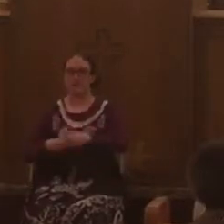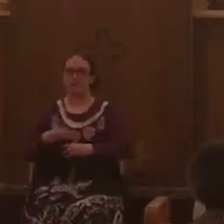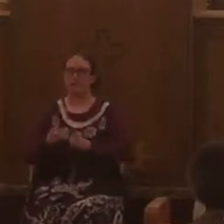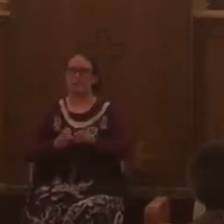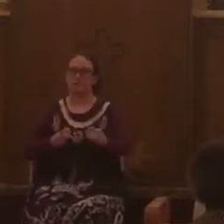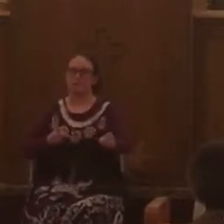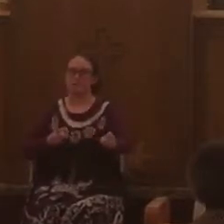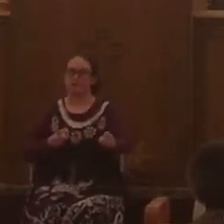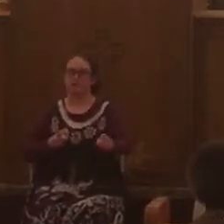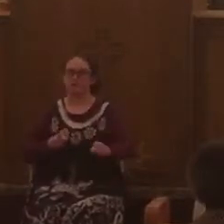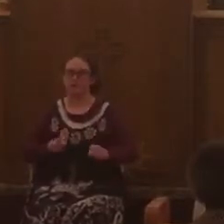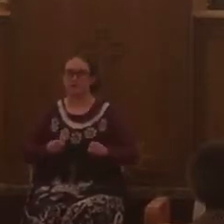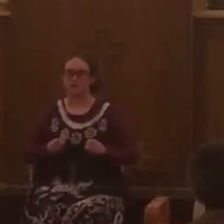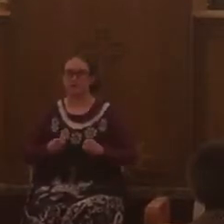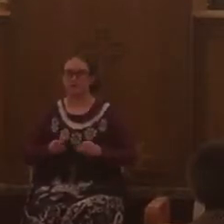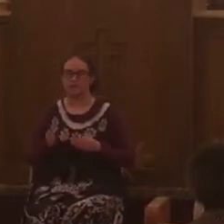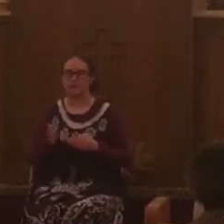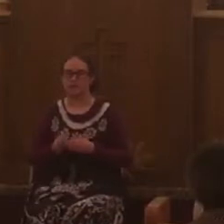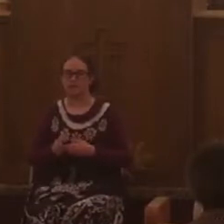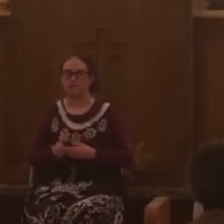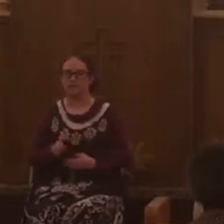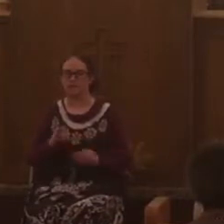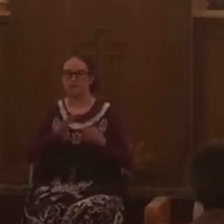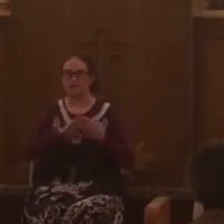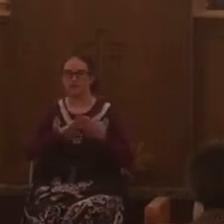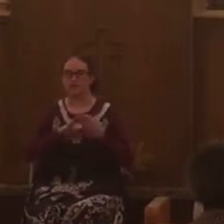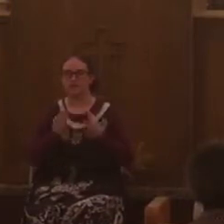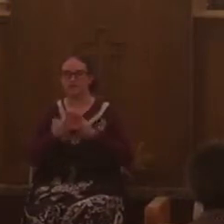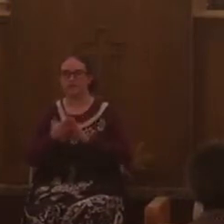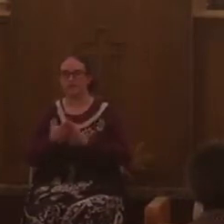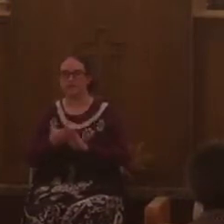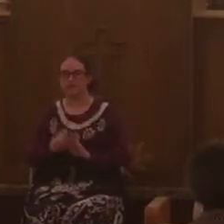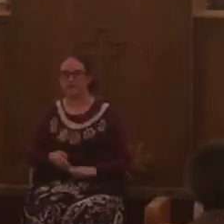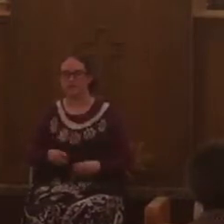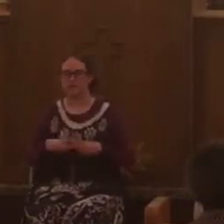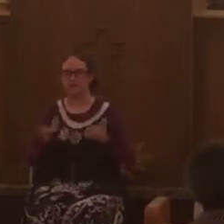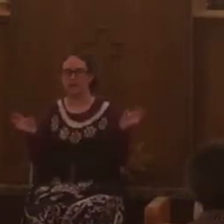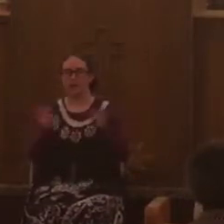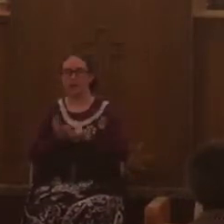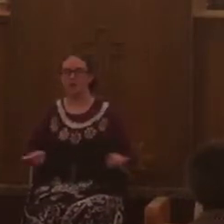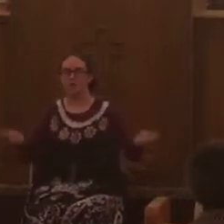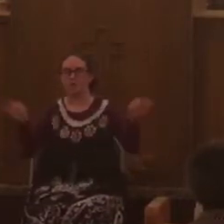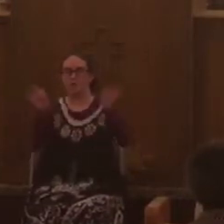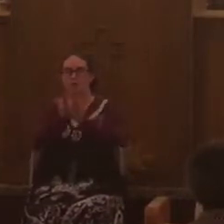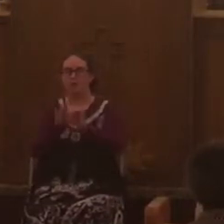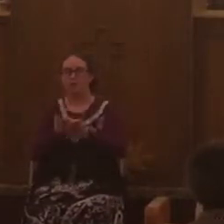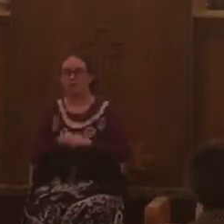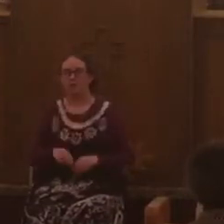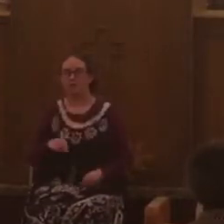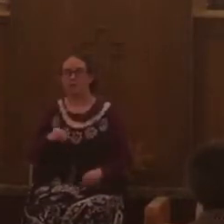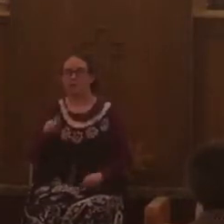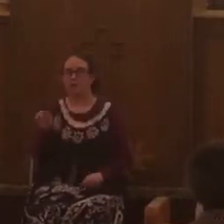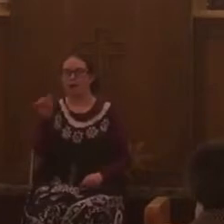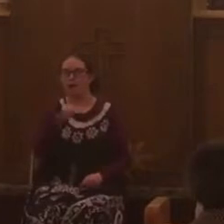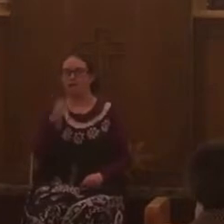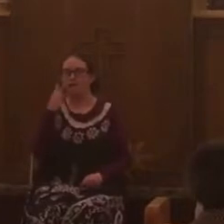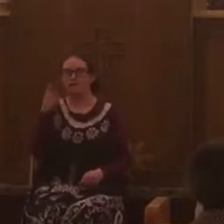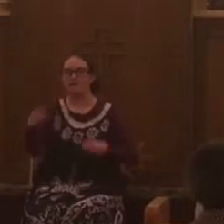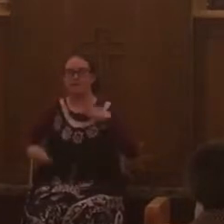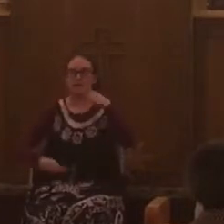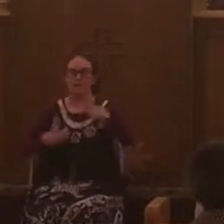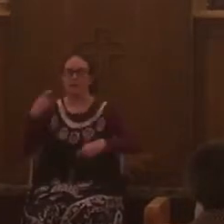y'all, I don't know if y'all just listening to soaking this up or what, but go sharp one. We have to use the power God has given us, his church,